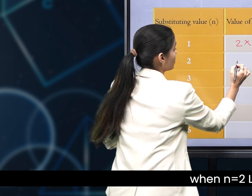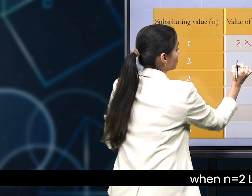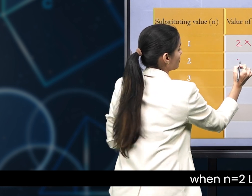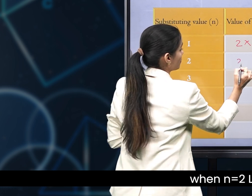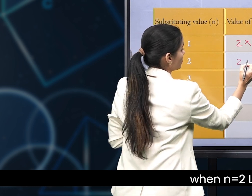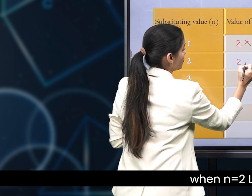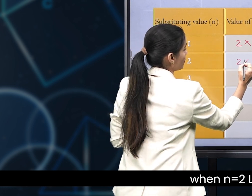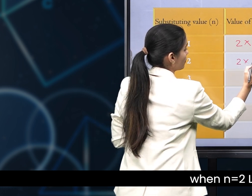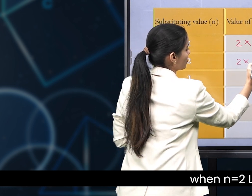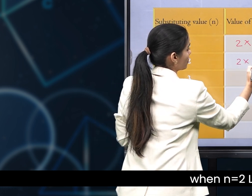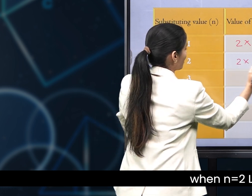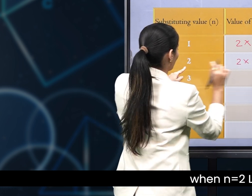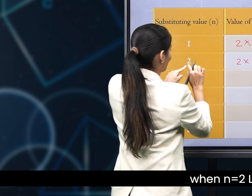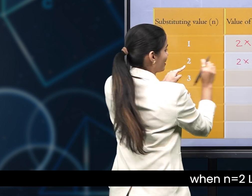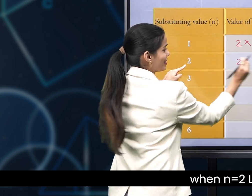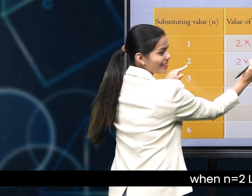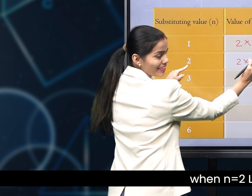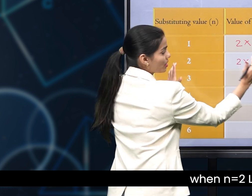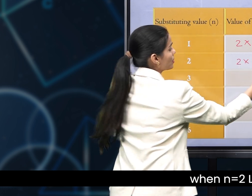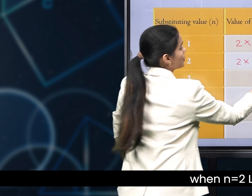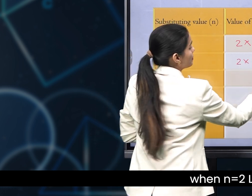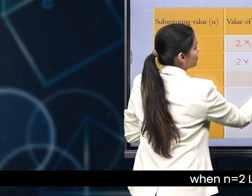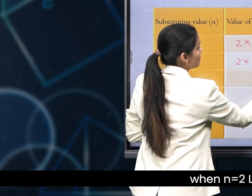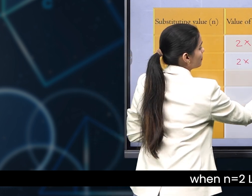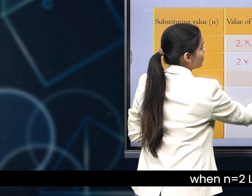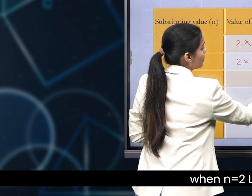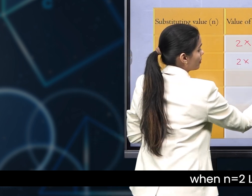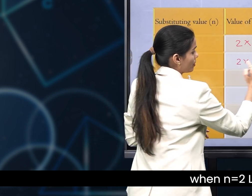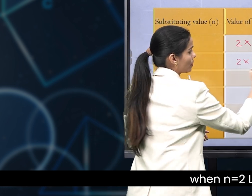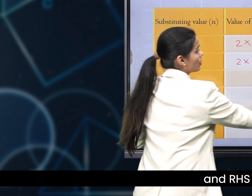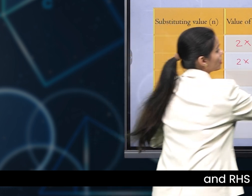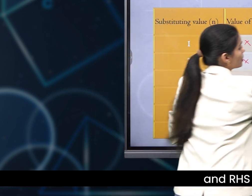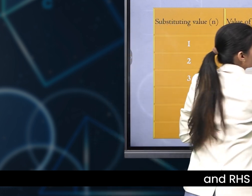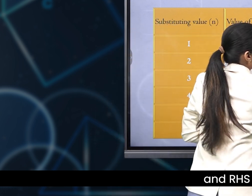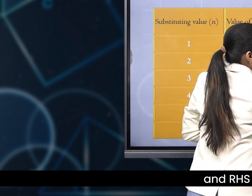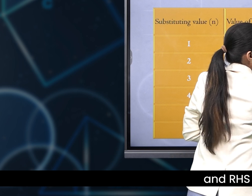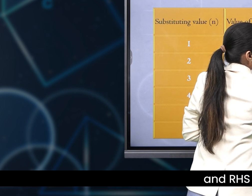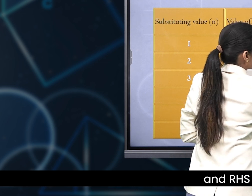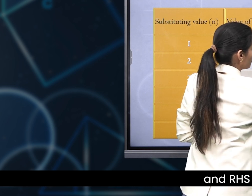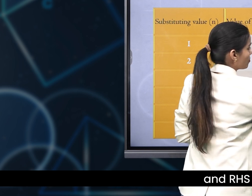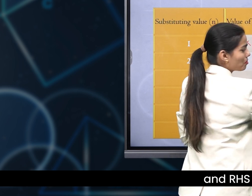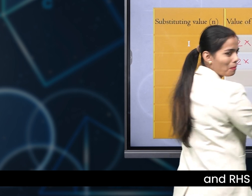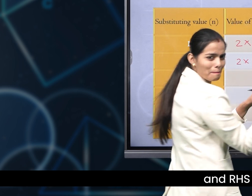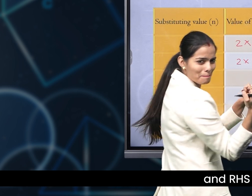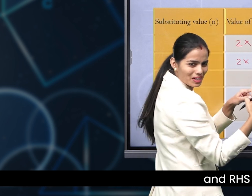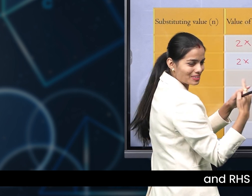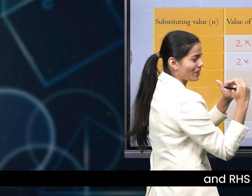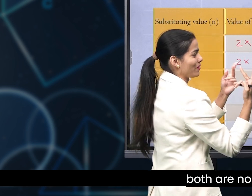When n is equal to 2, LHS is 4 and RHS is 10. Both